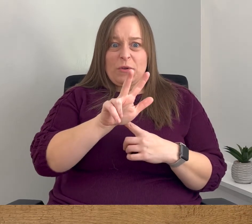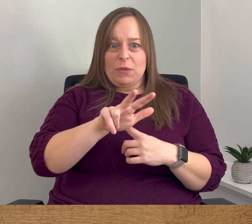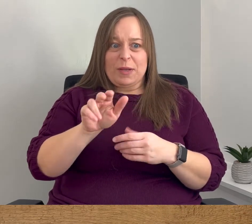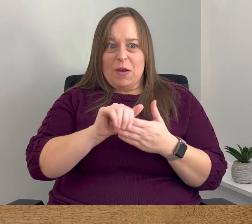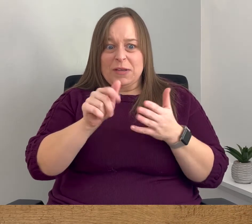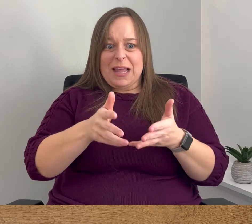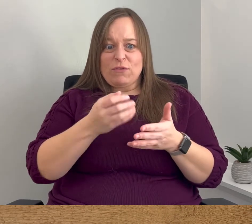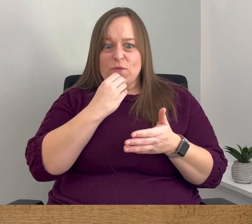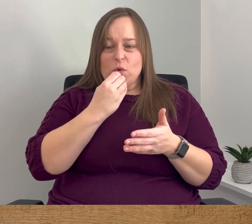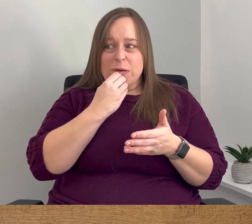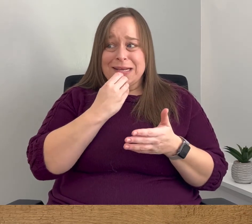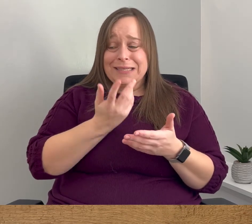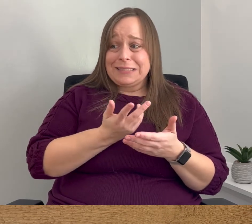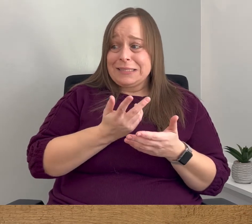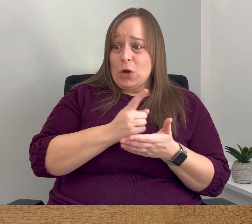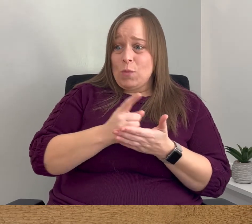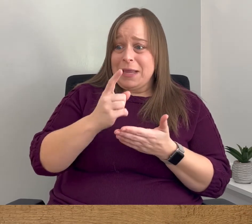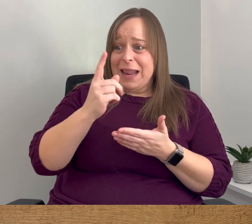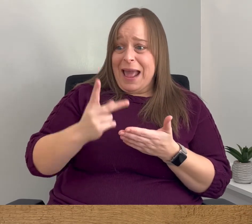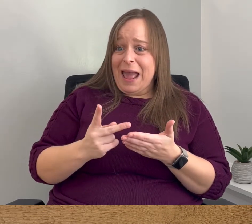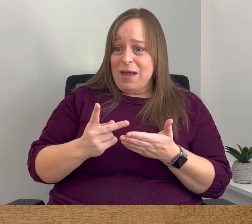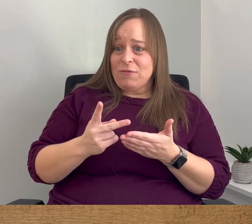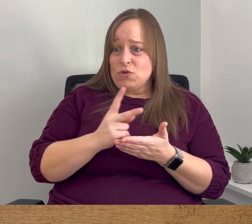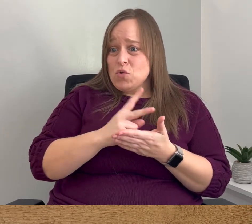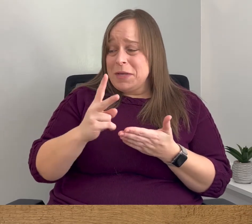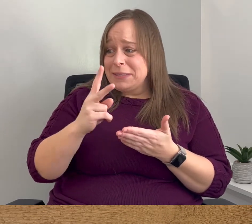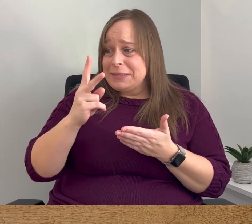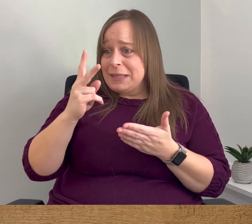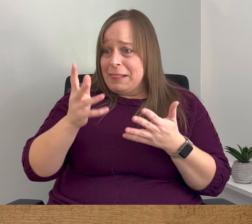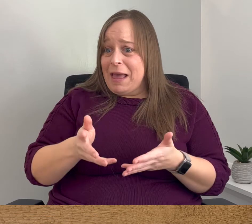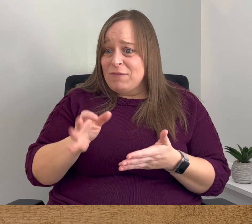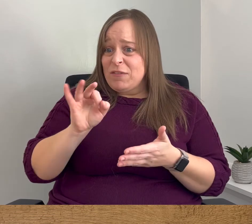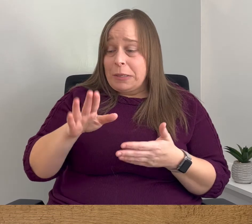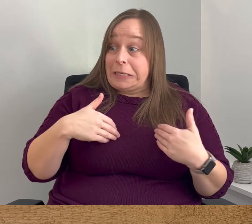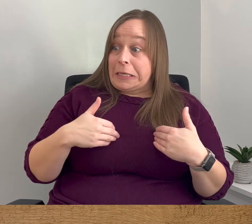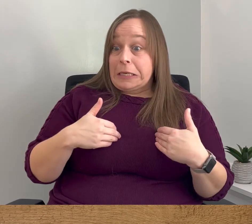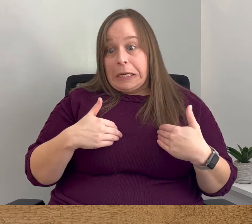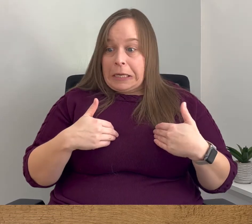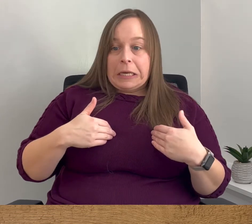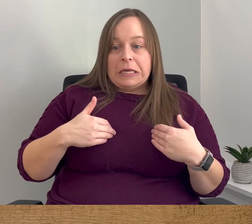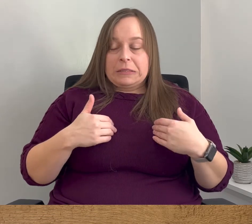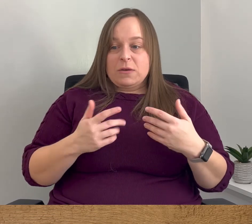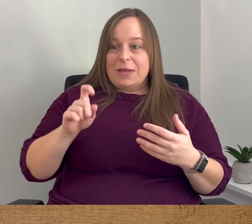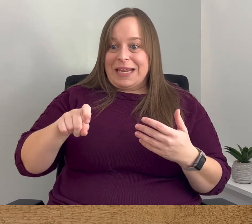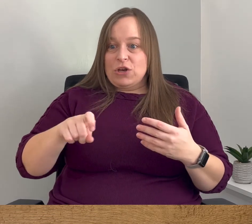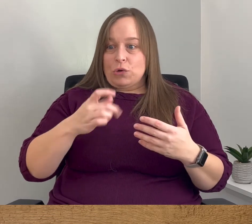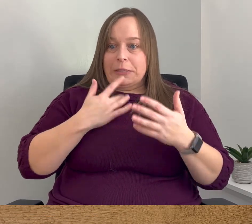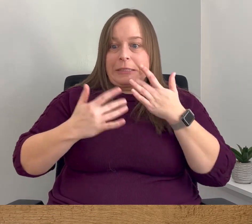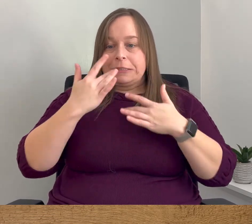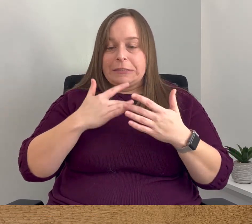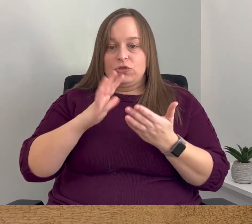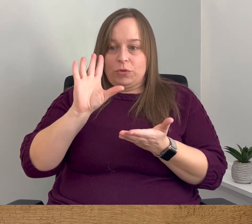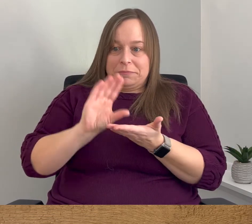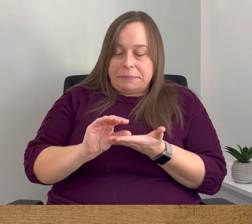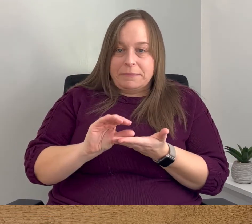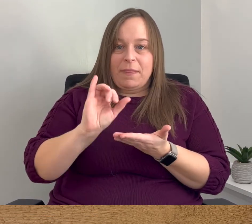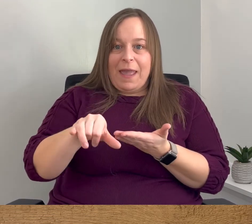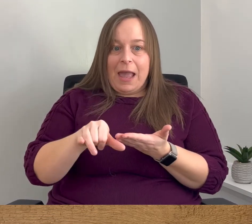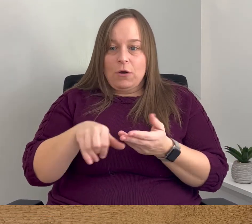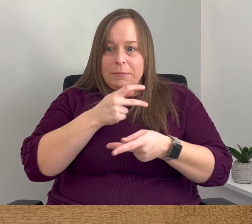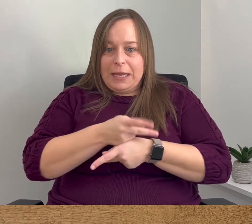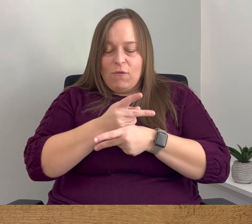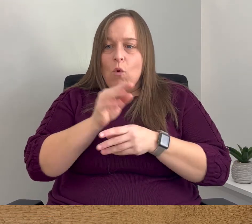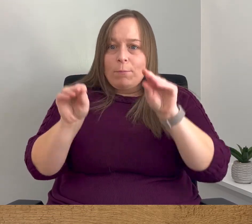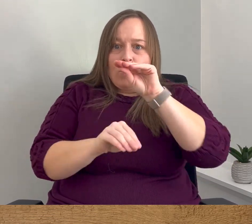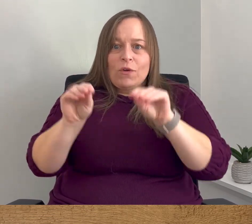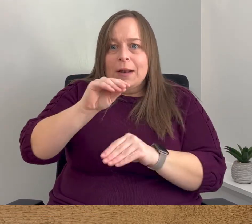have $233 left and we have a week and a half left, 2 weeks of February. Ugh, okay, we need to, try to tone that